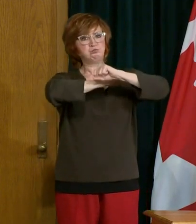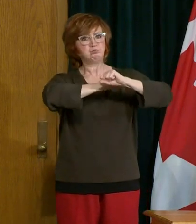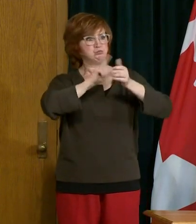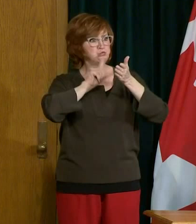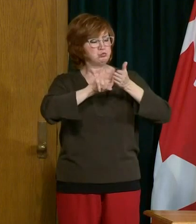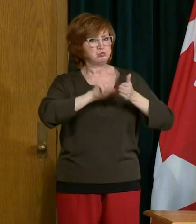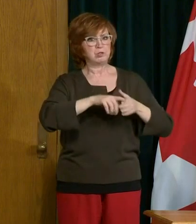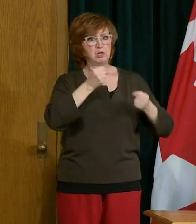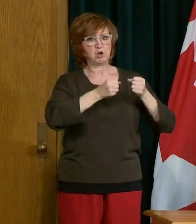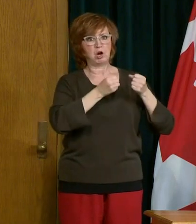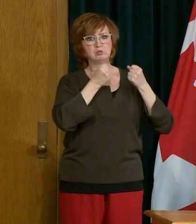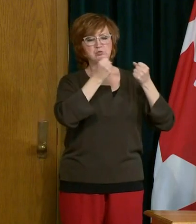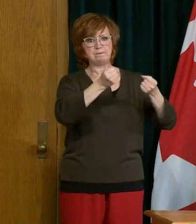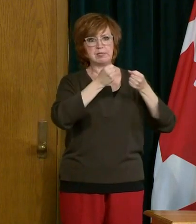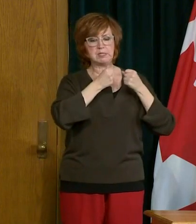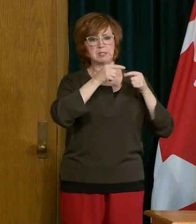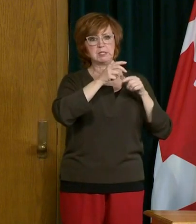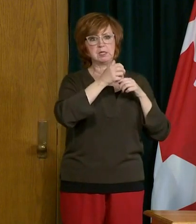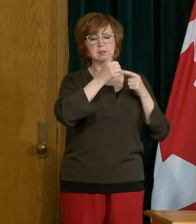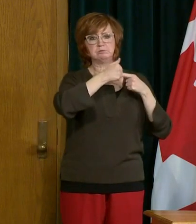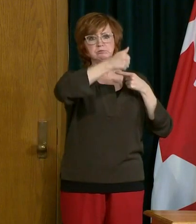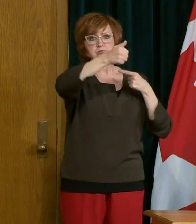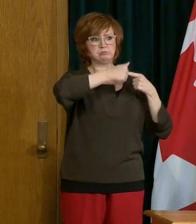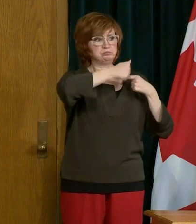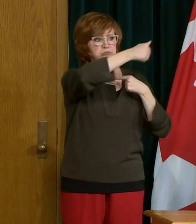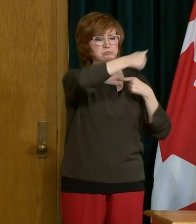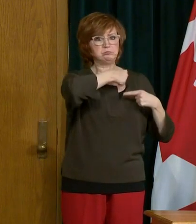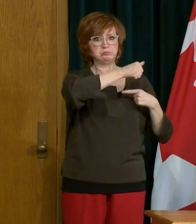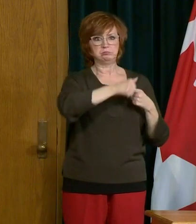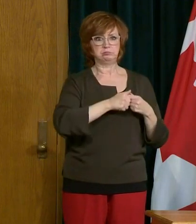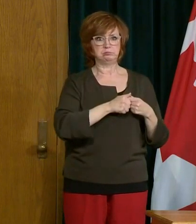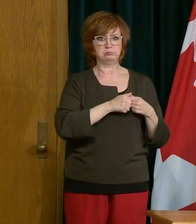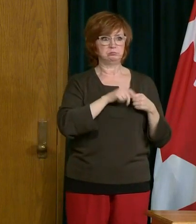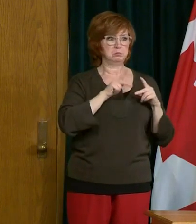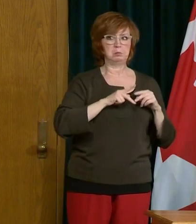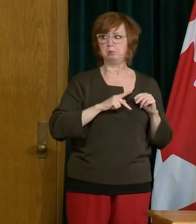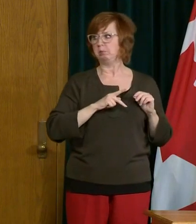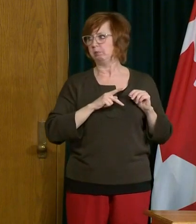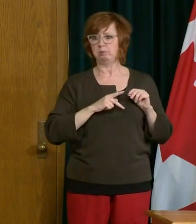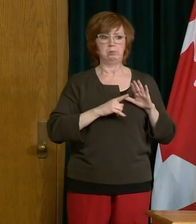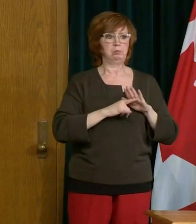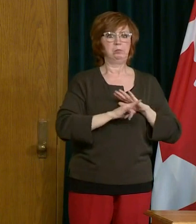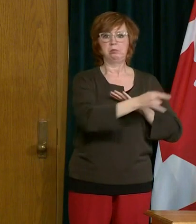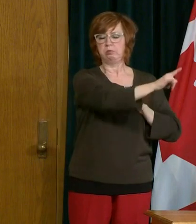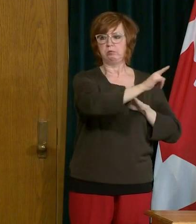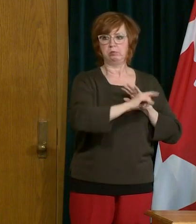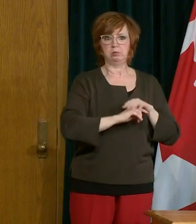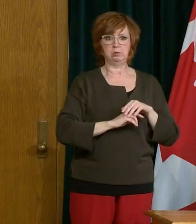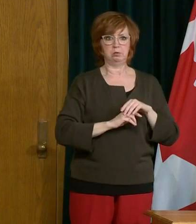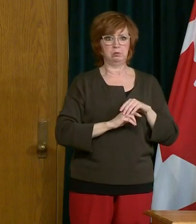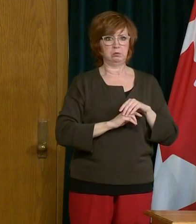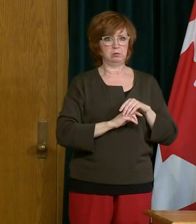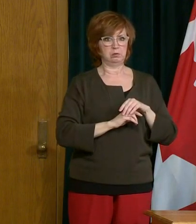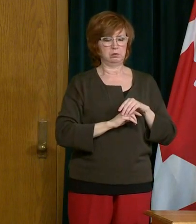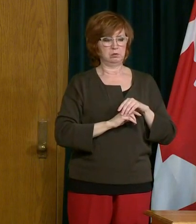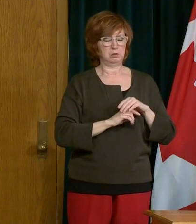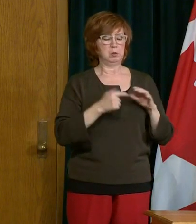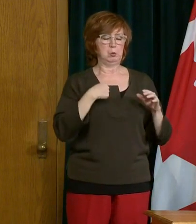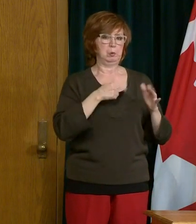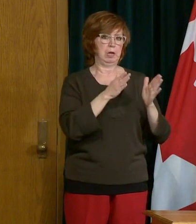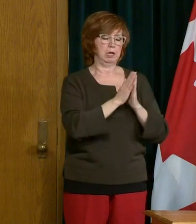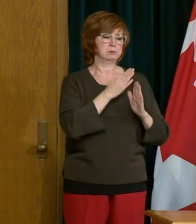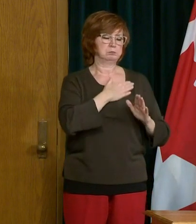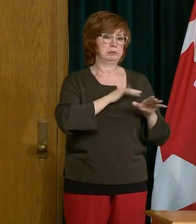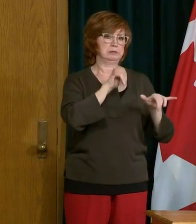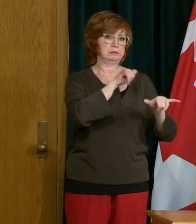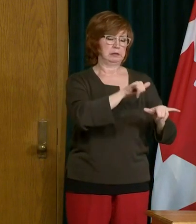communities in the north. And we'd ask people to comply with not only the checkpoints, but the spirit of the public health order and the